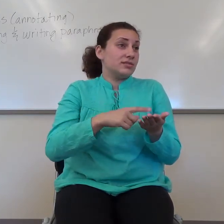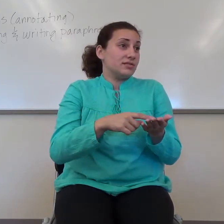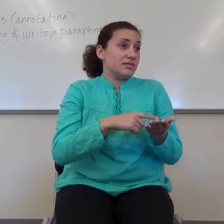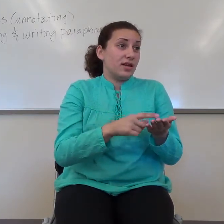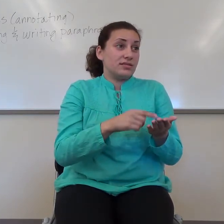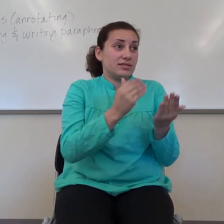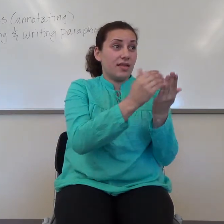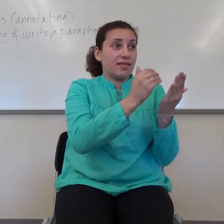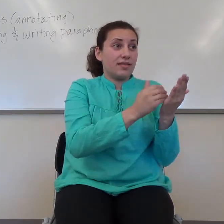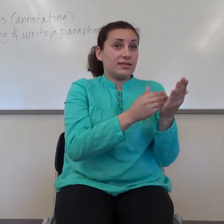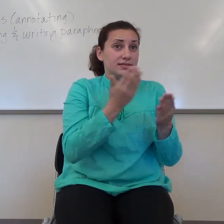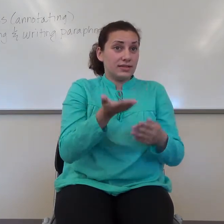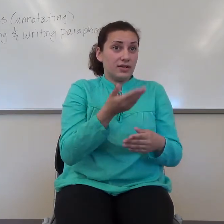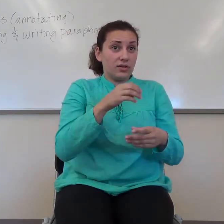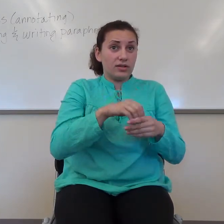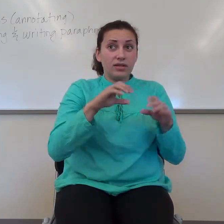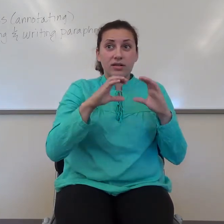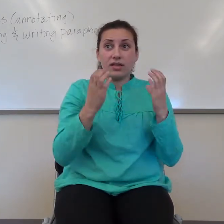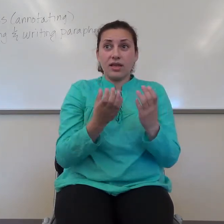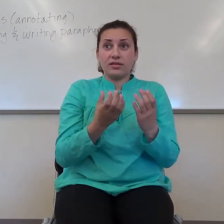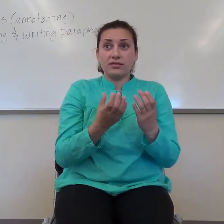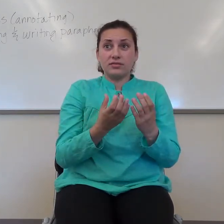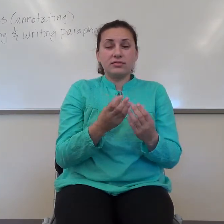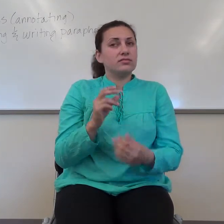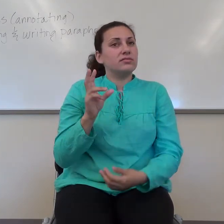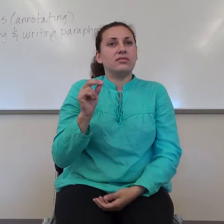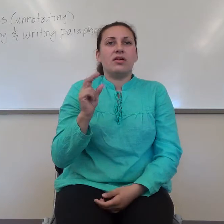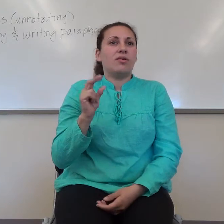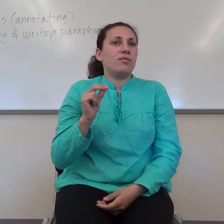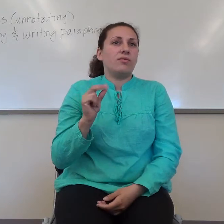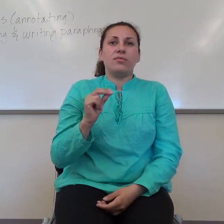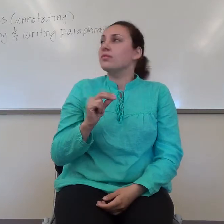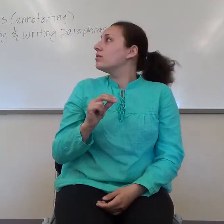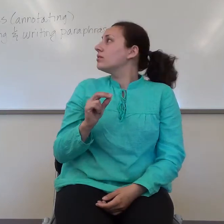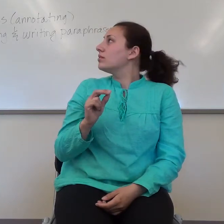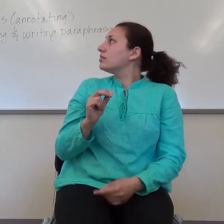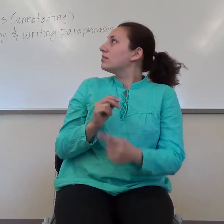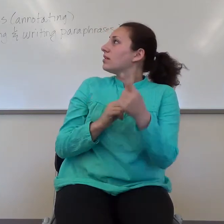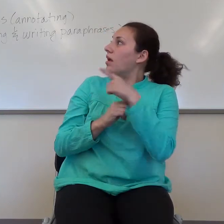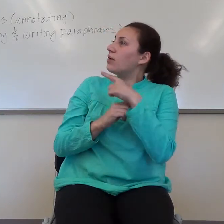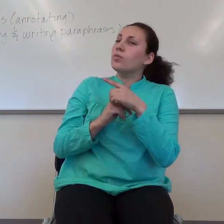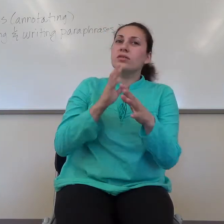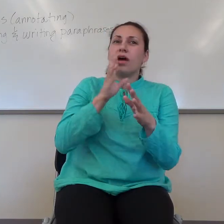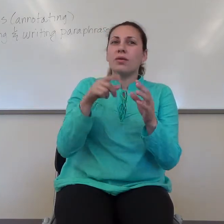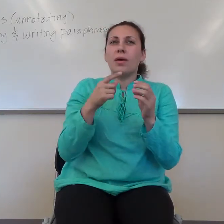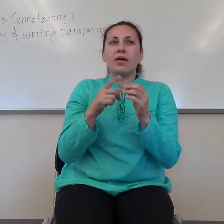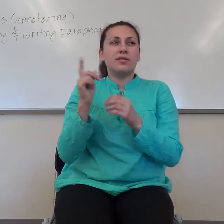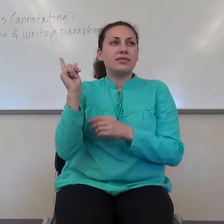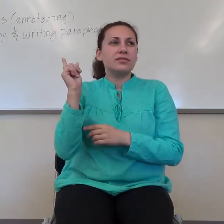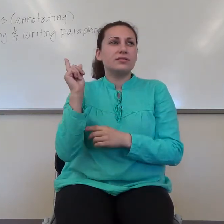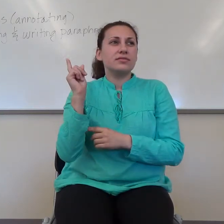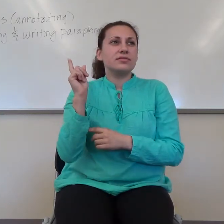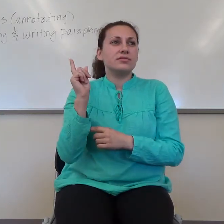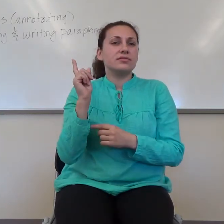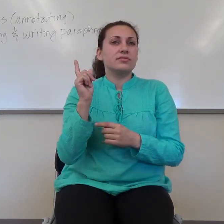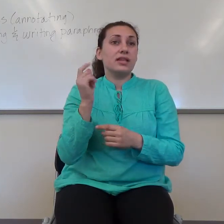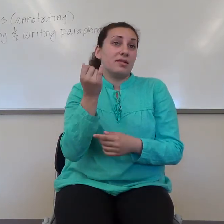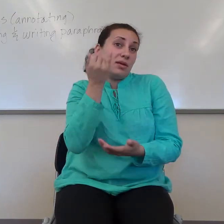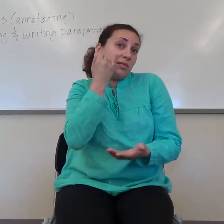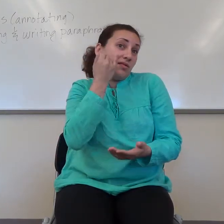class? No. This should have been, we talked about that enough, that even if you didn't remember all 5,